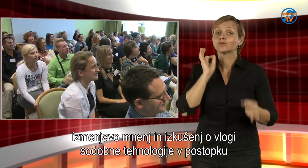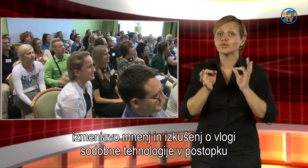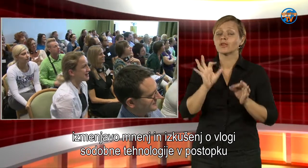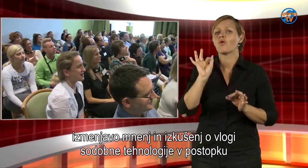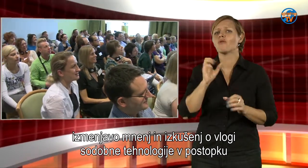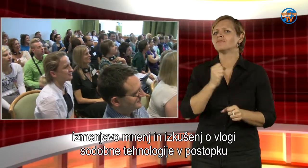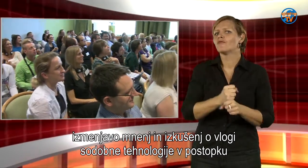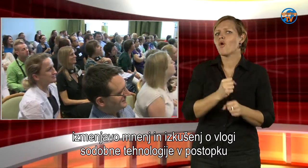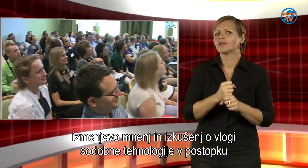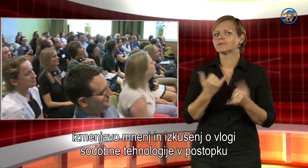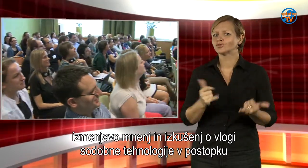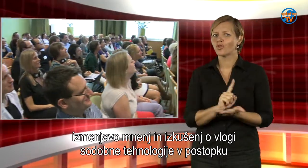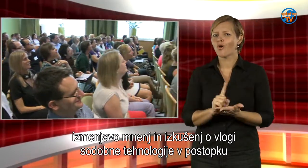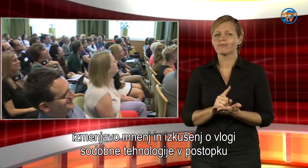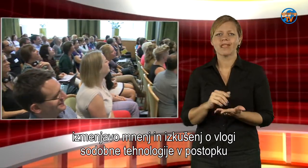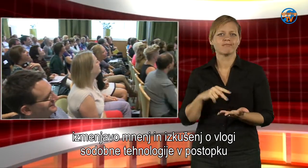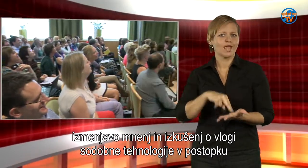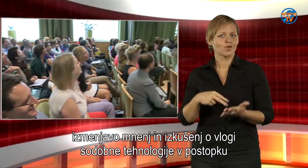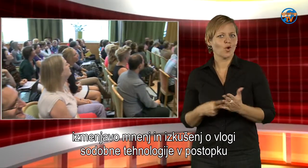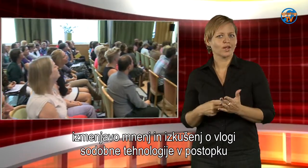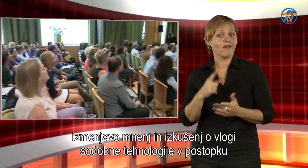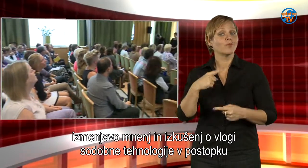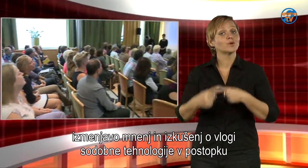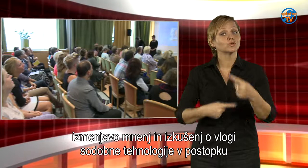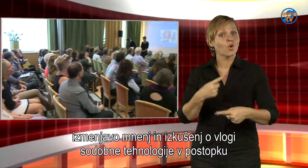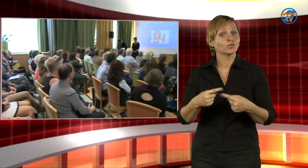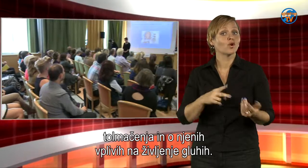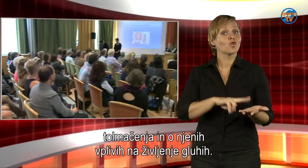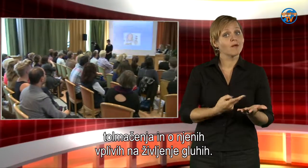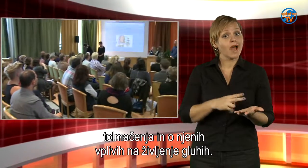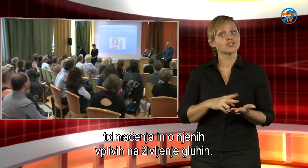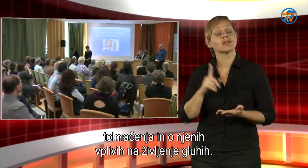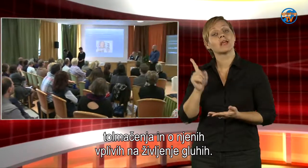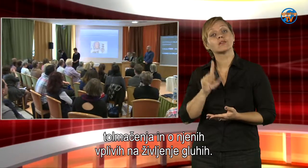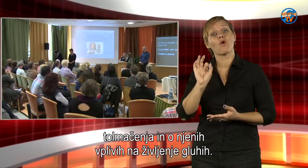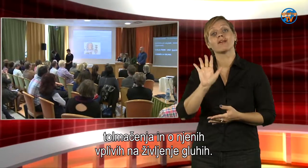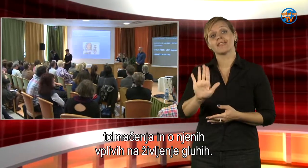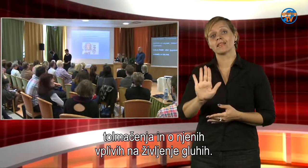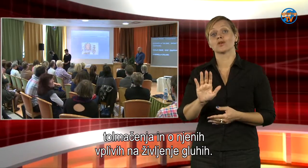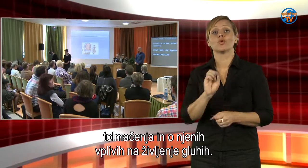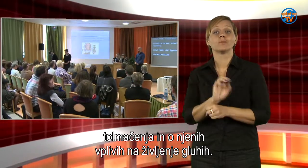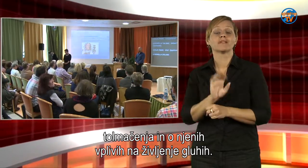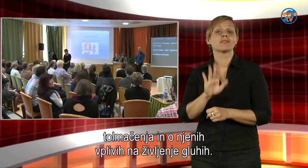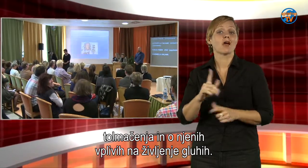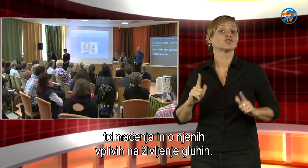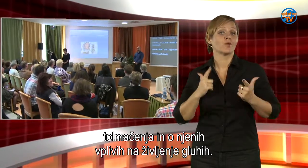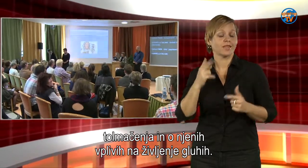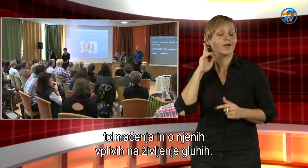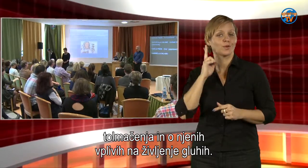vlogi sodobne tehnologije v postopku tolmačenja in o njenih vplivih na življenje gluhih.